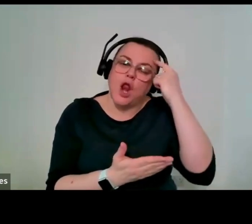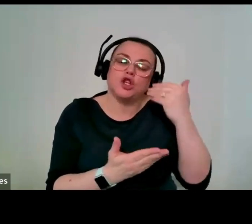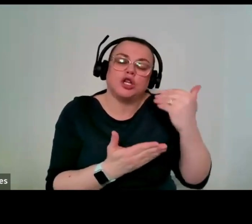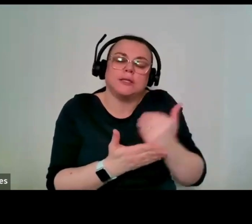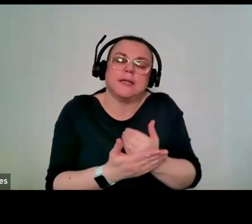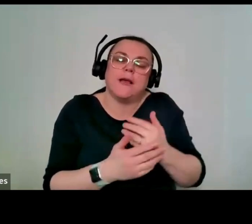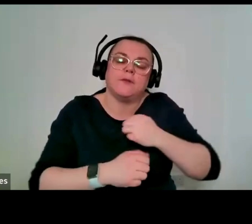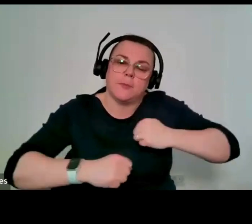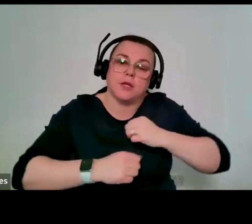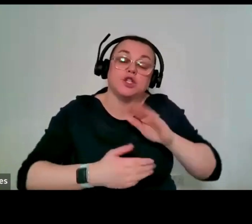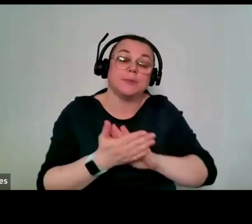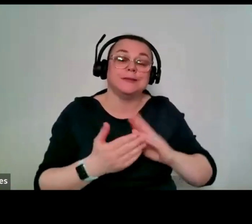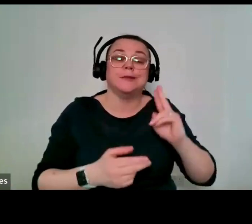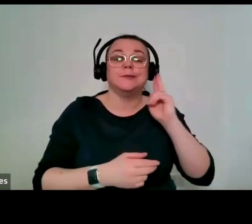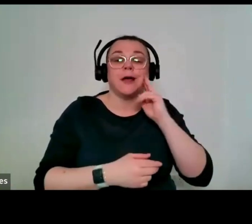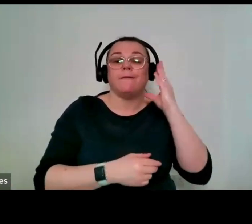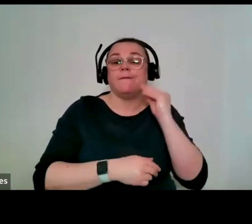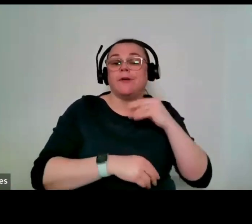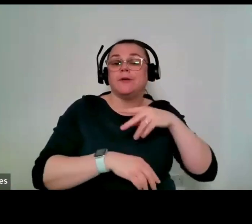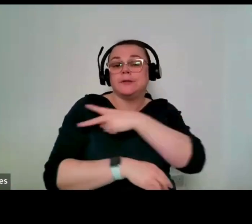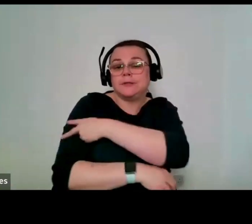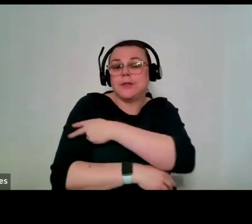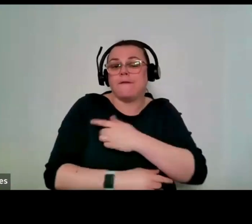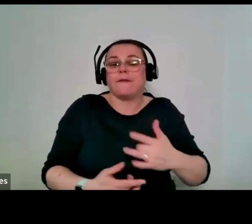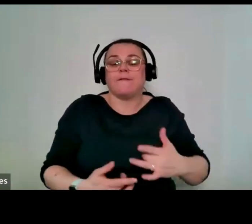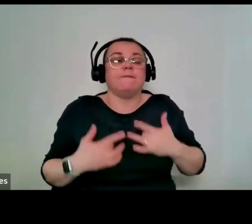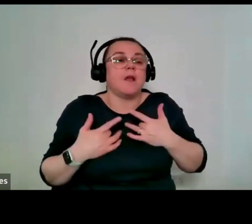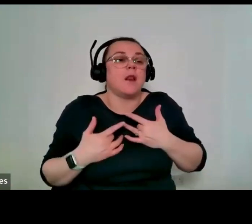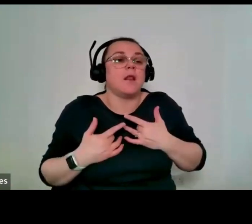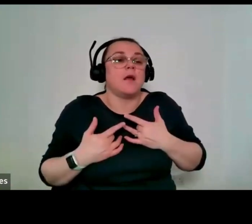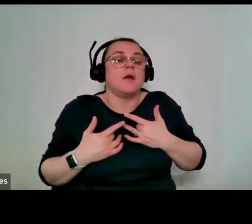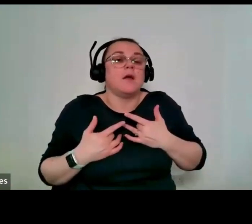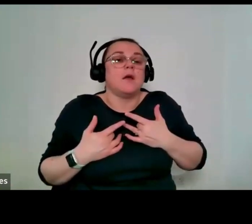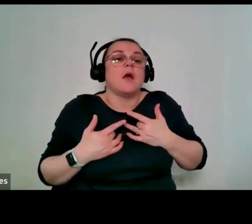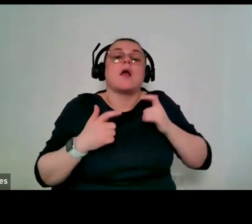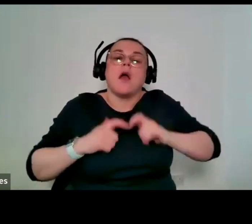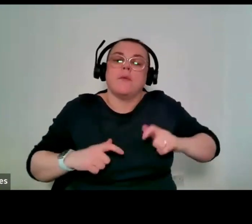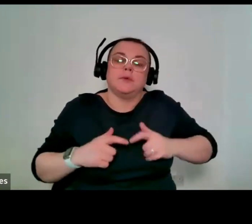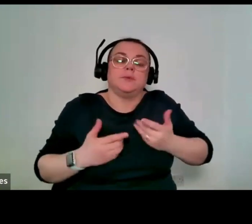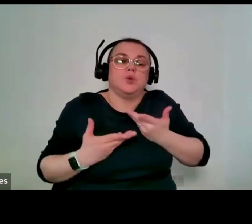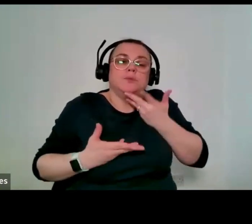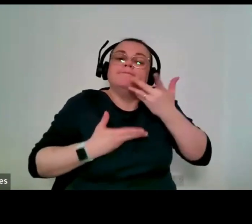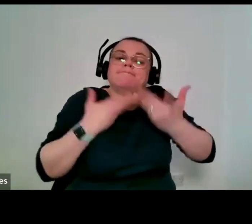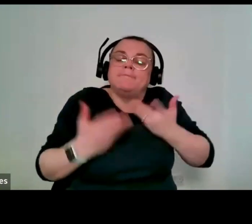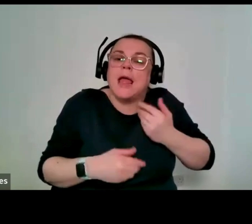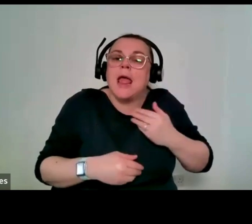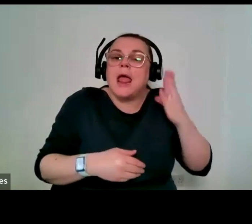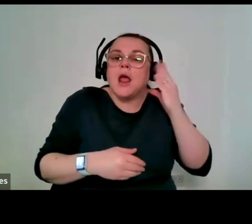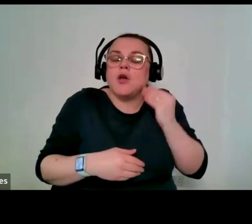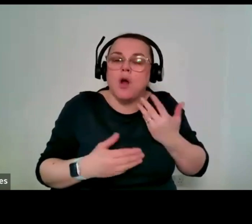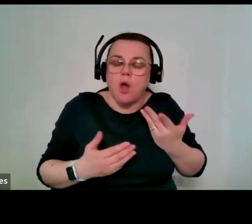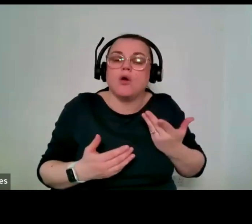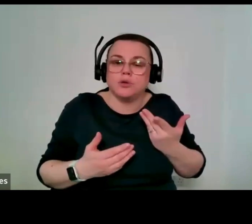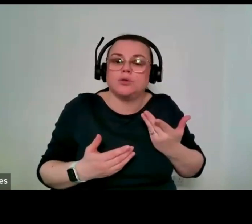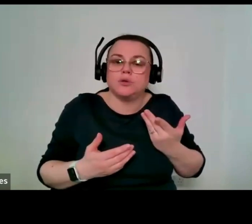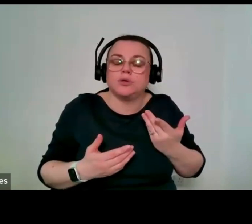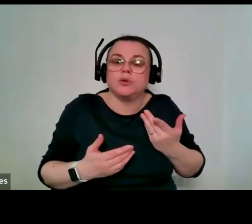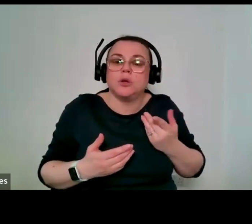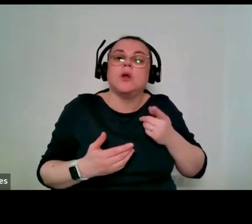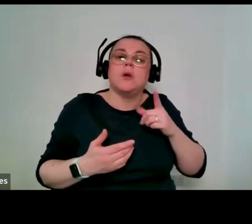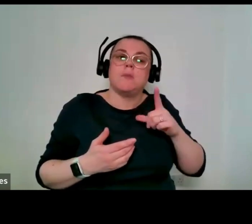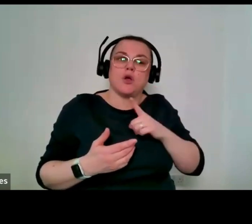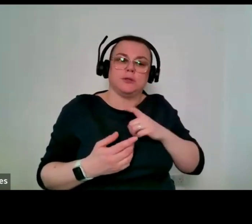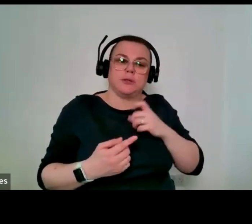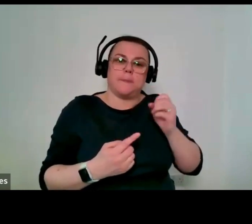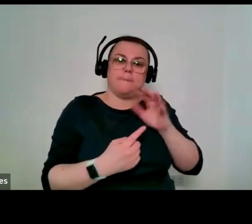feel comfortable about opening up and talking about their hearing loss. So it's really important as a manager that you create